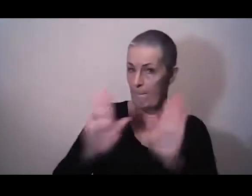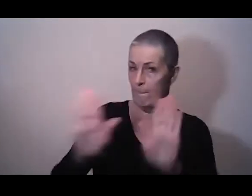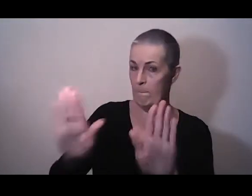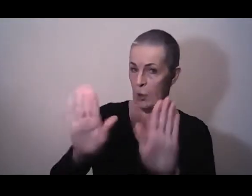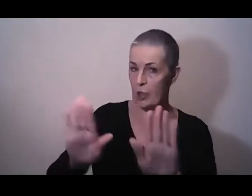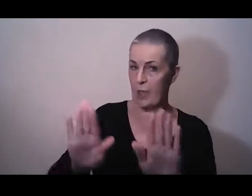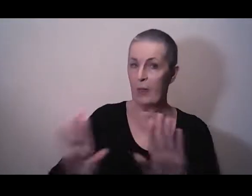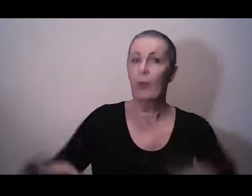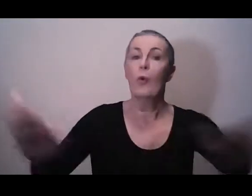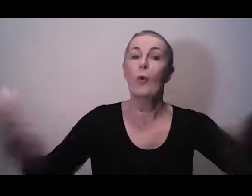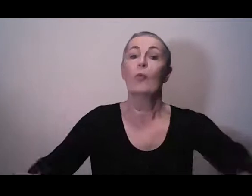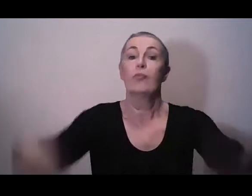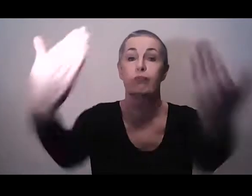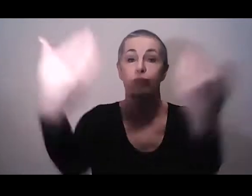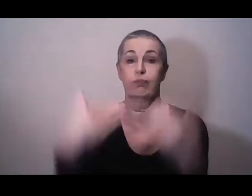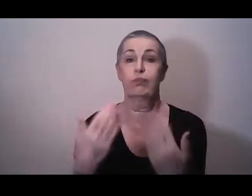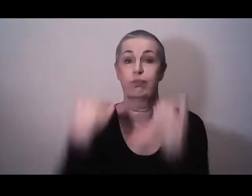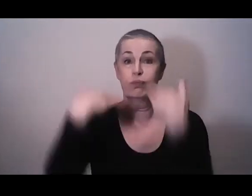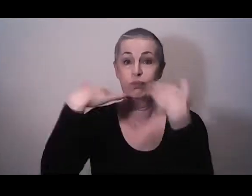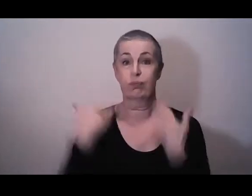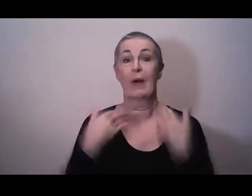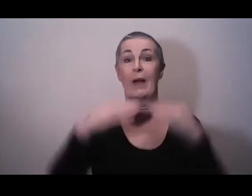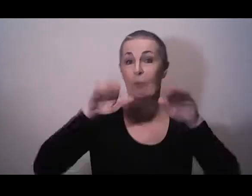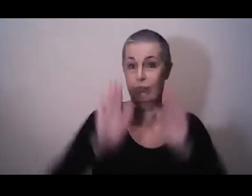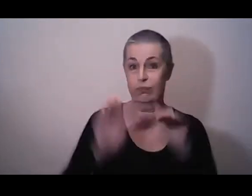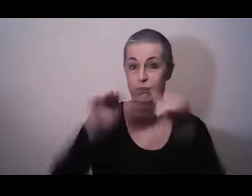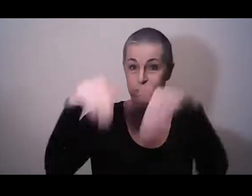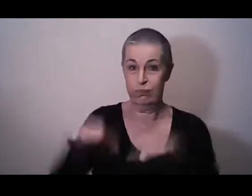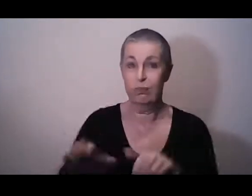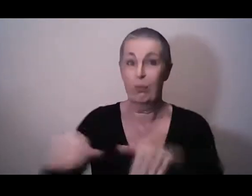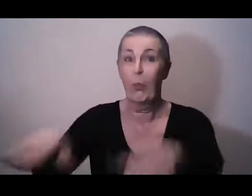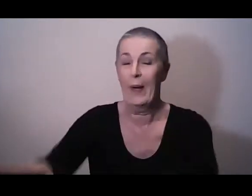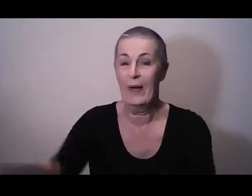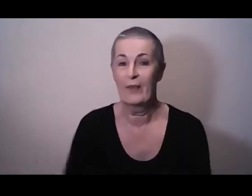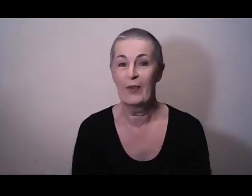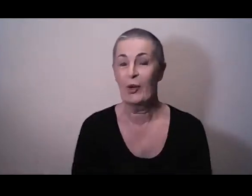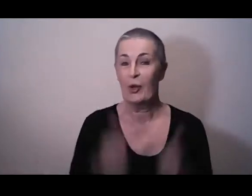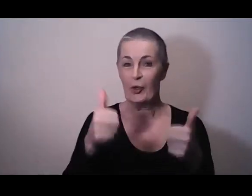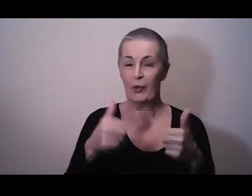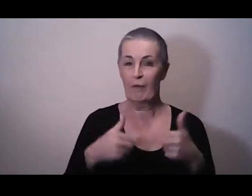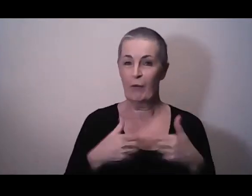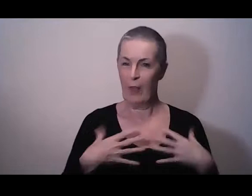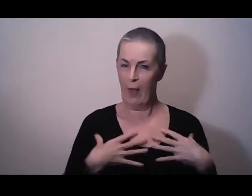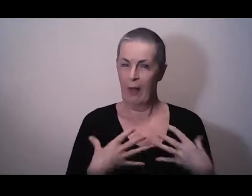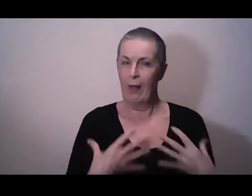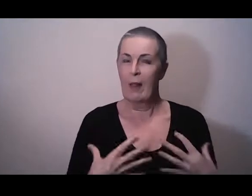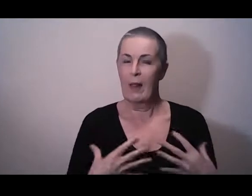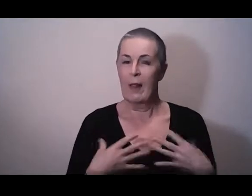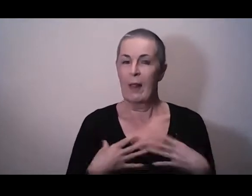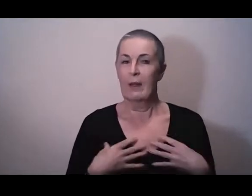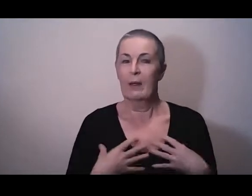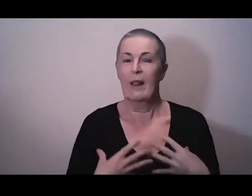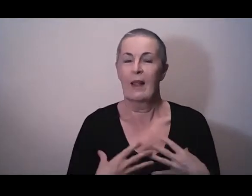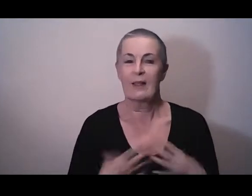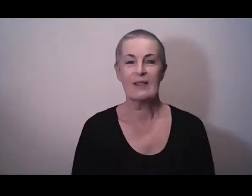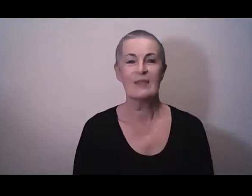And pushing wave is good for the lungs and the knees. So that would be nice. You can pretend then, there are two where you